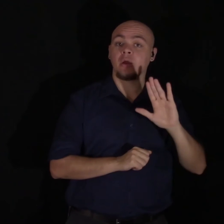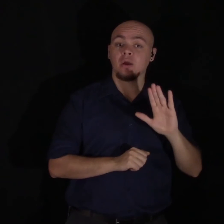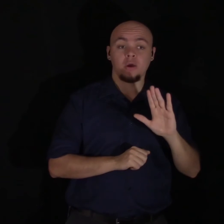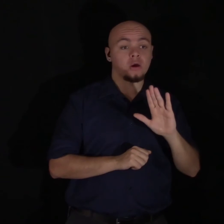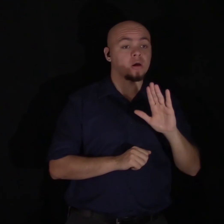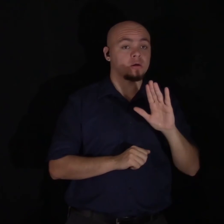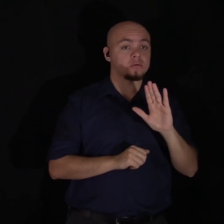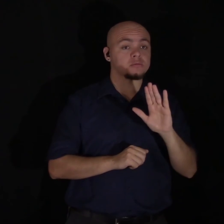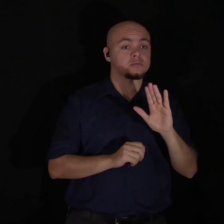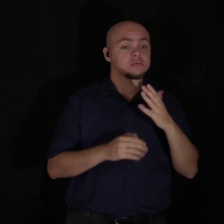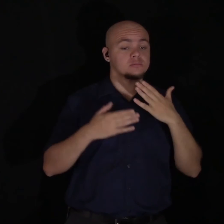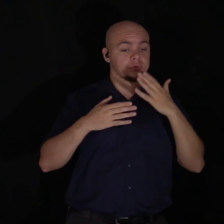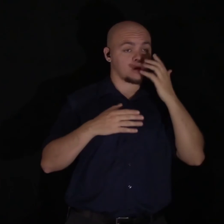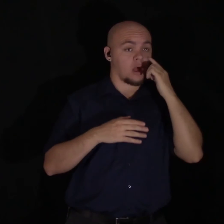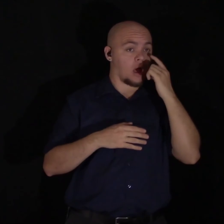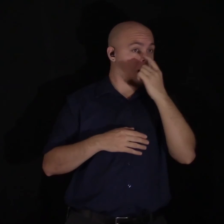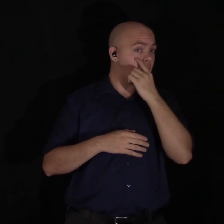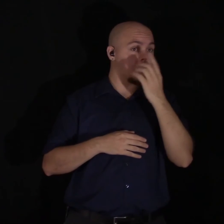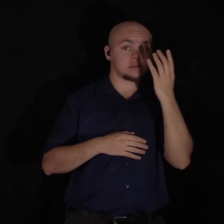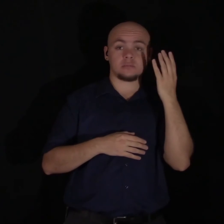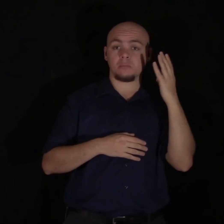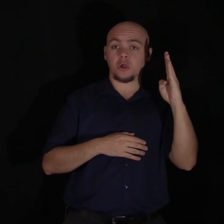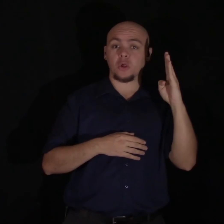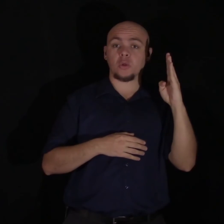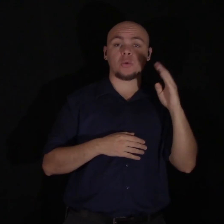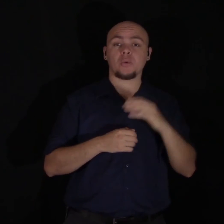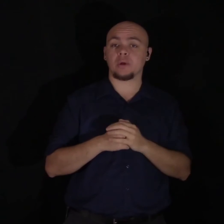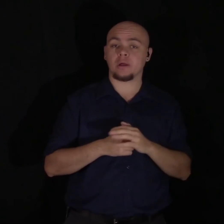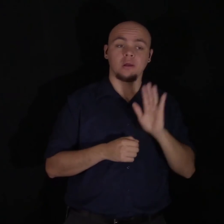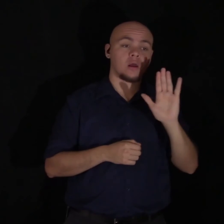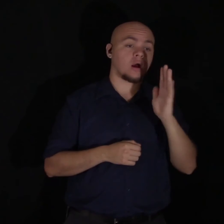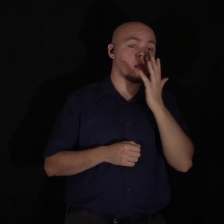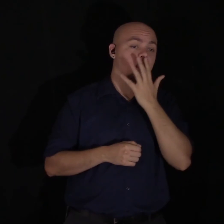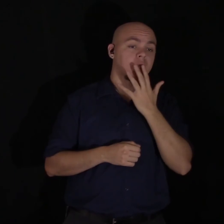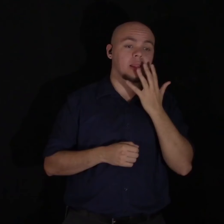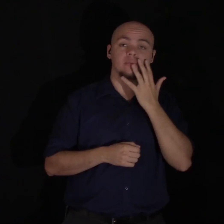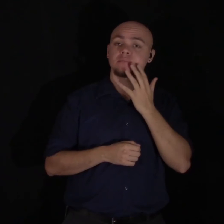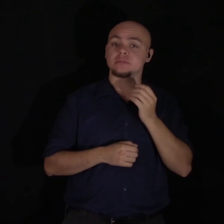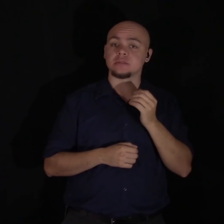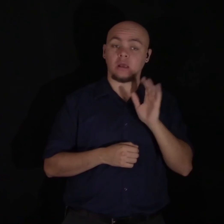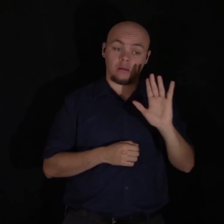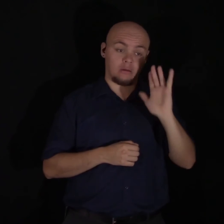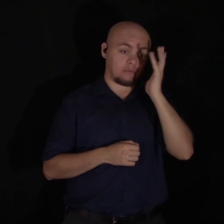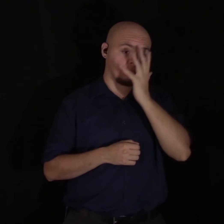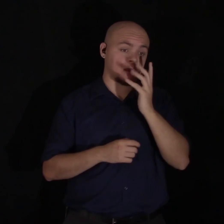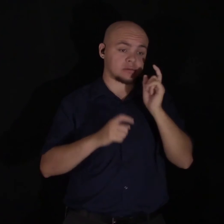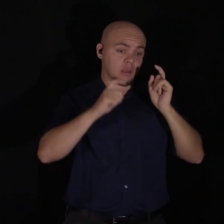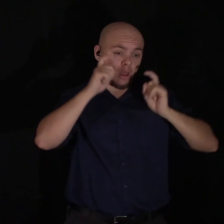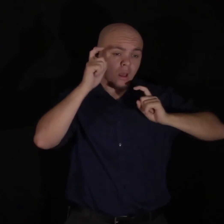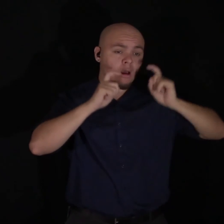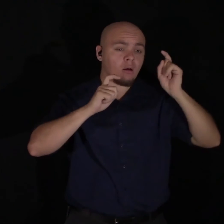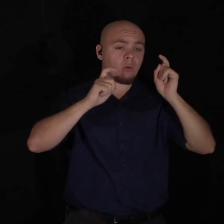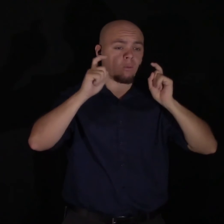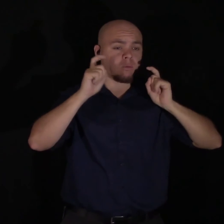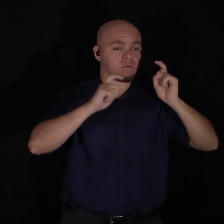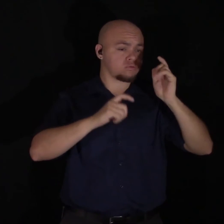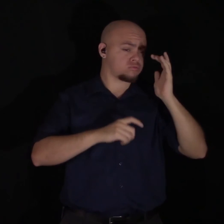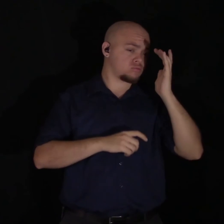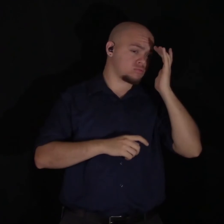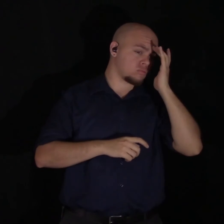ample, her blue eyes cloudless, and her lips and the moulding of her face so expressive of sensibility and sweetness that